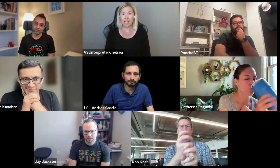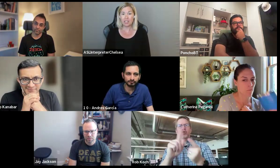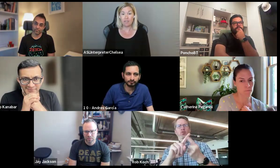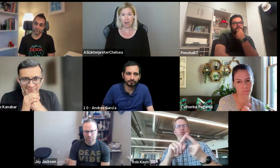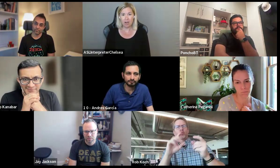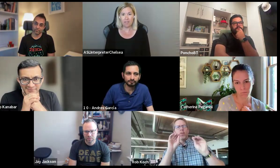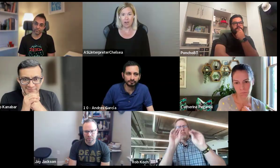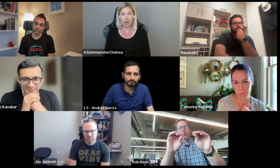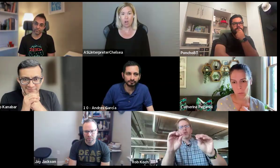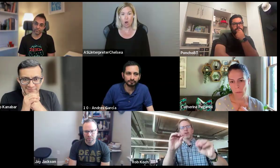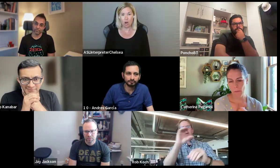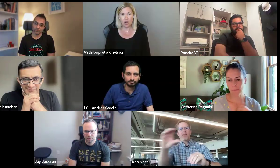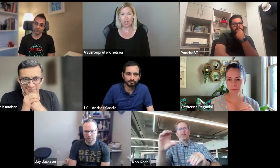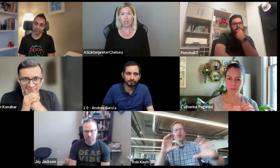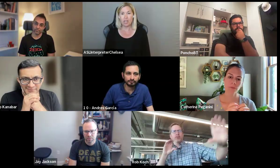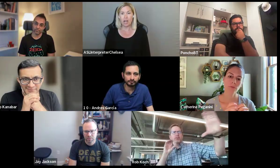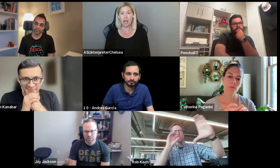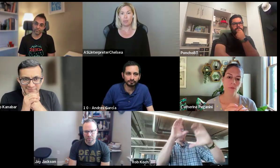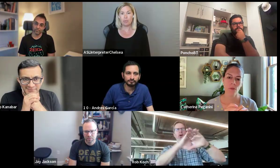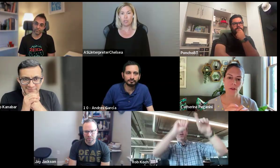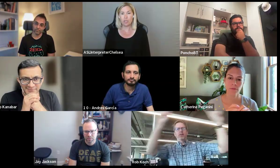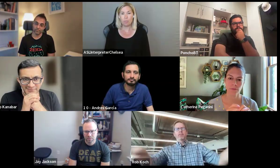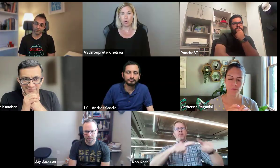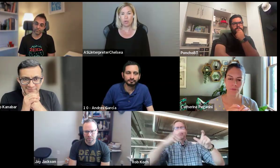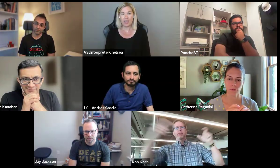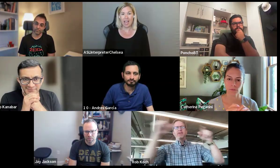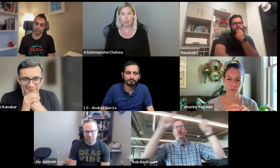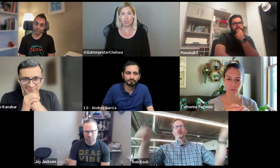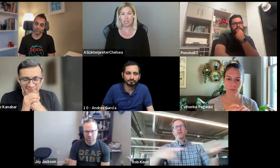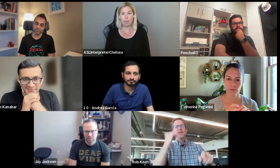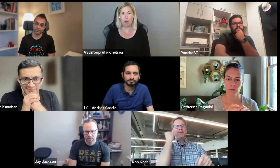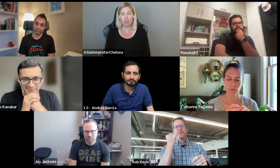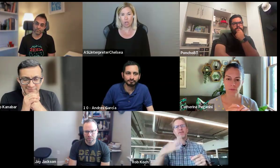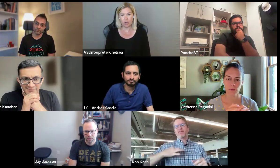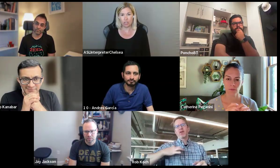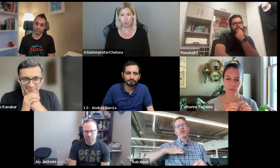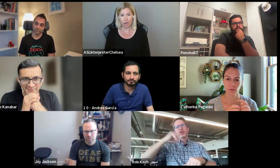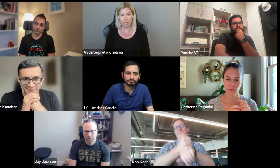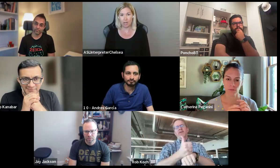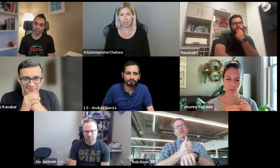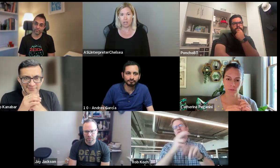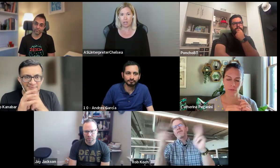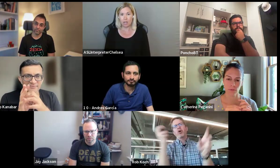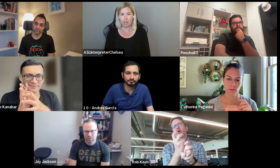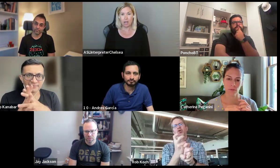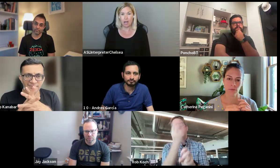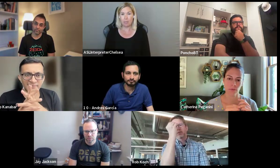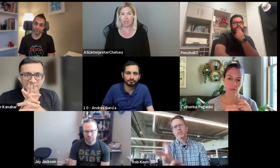it's very hard to put the captions up on the large screen.